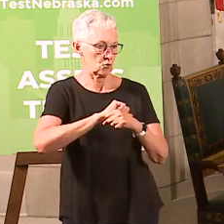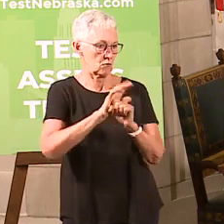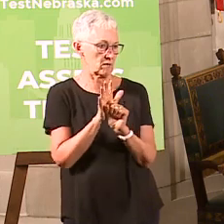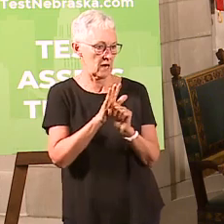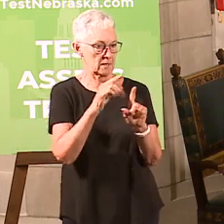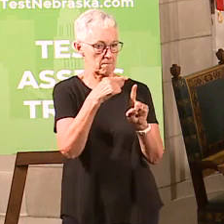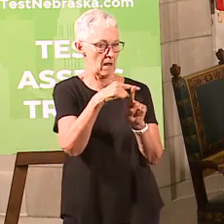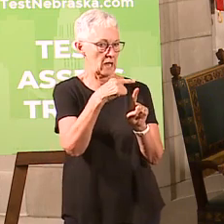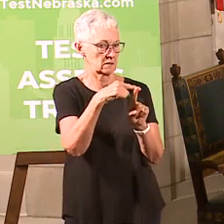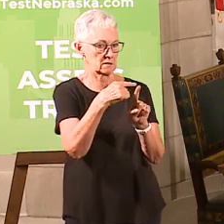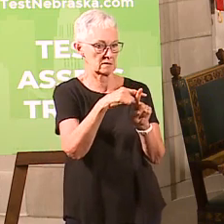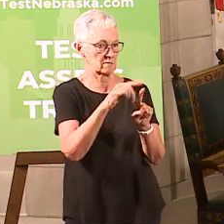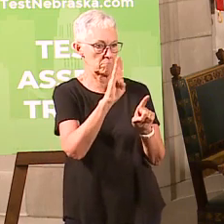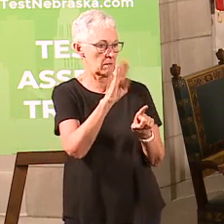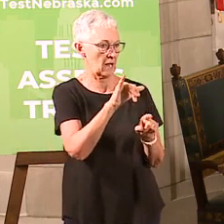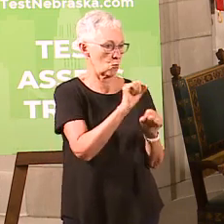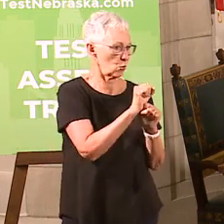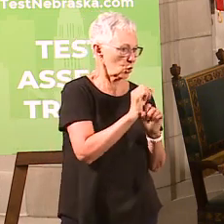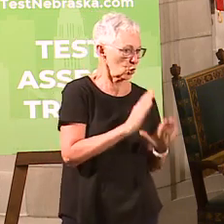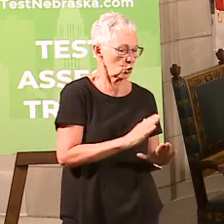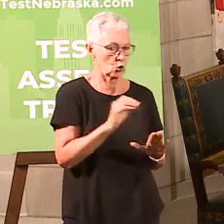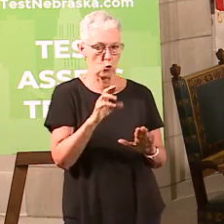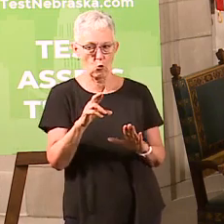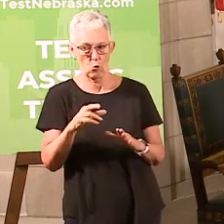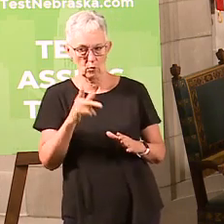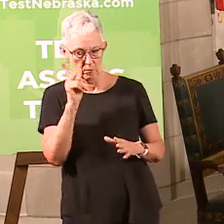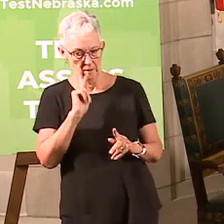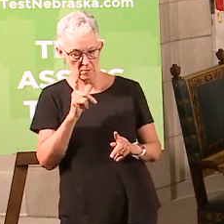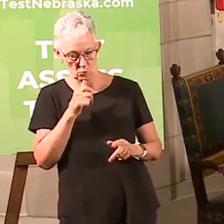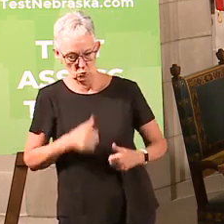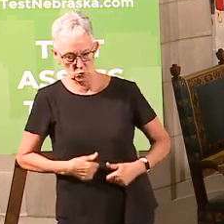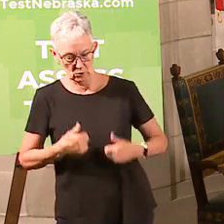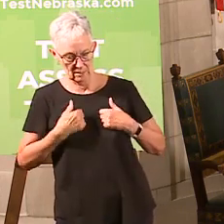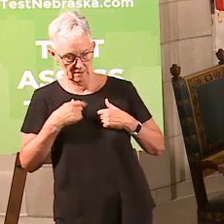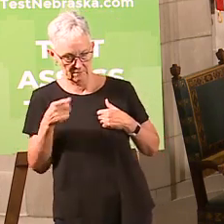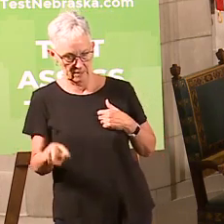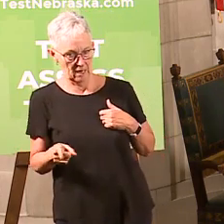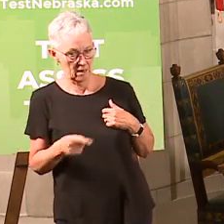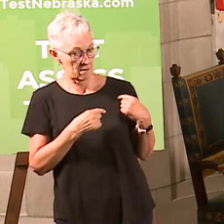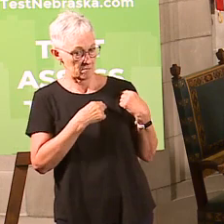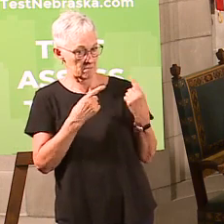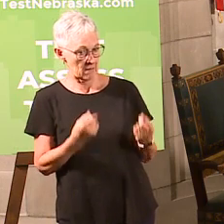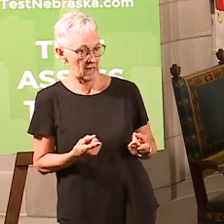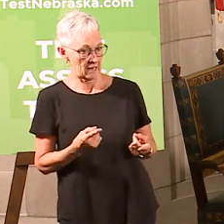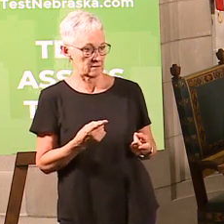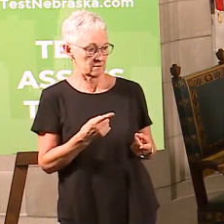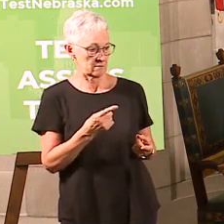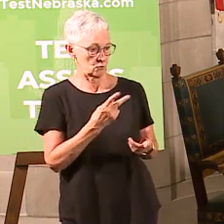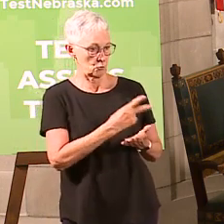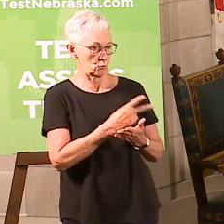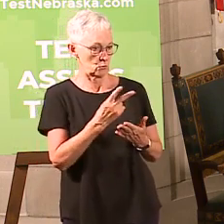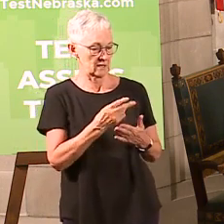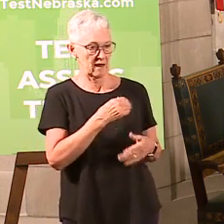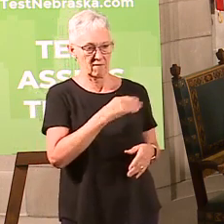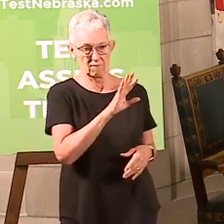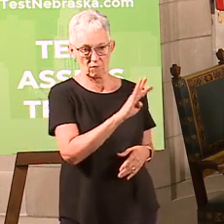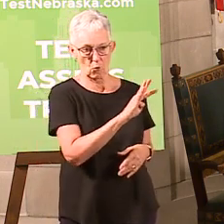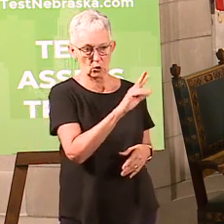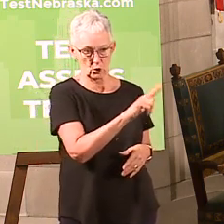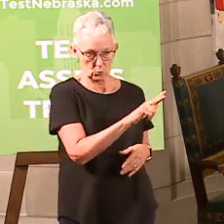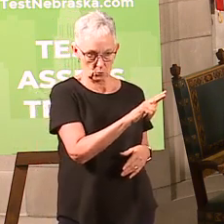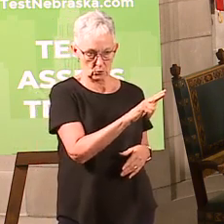their facility. And over this past 2 weeks, only 43 residents have tested positive and 54